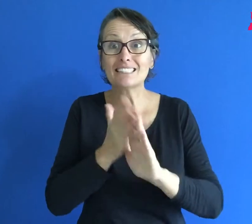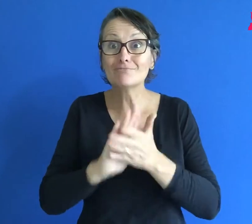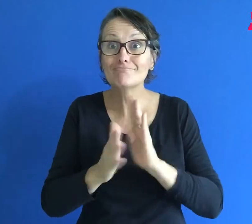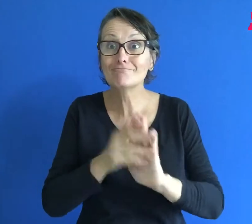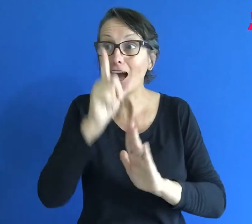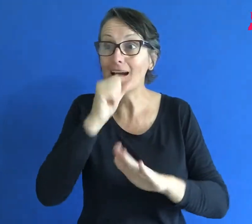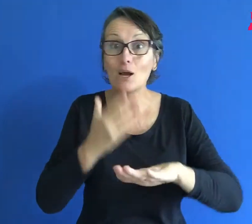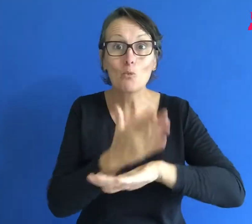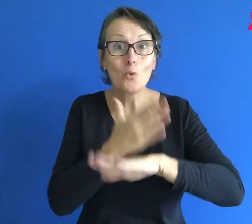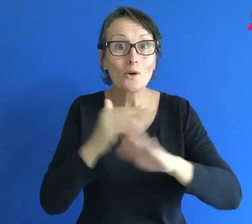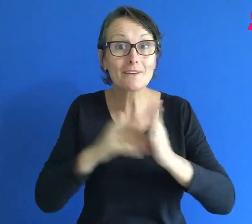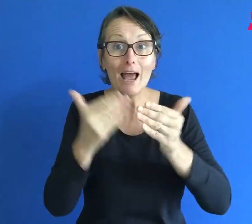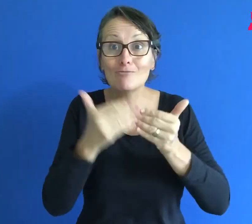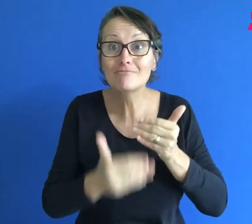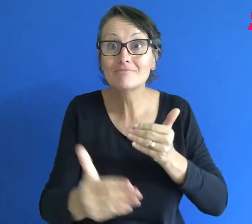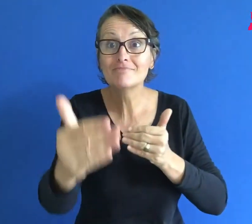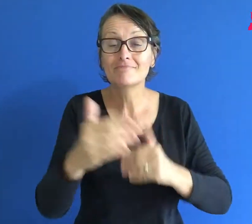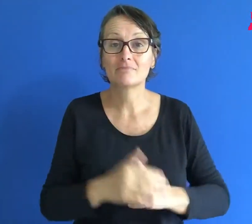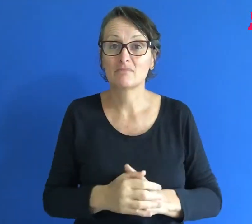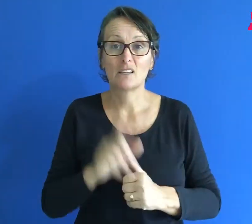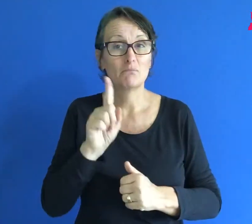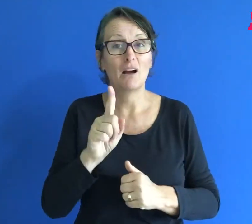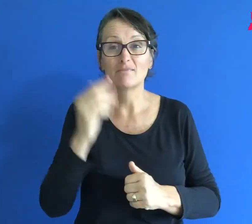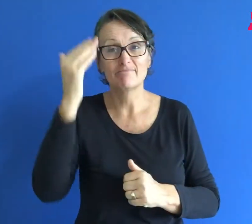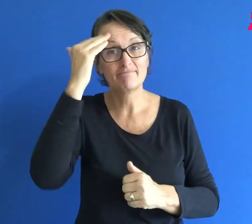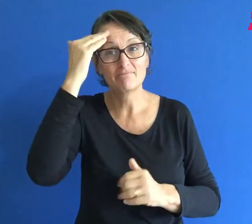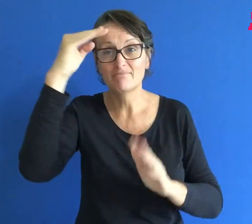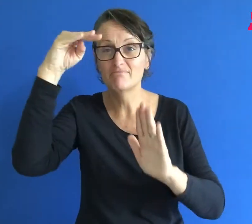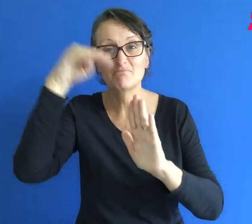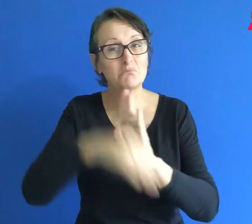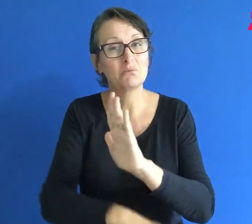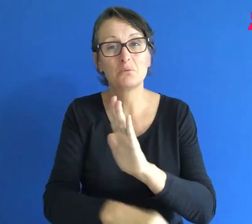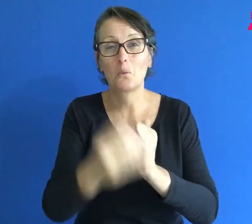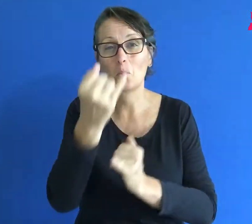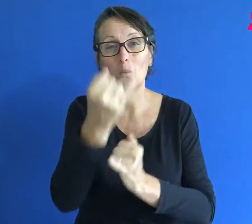now. Was it? No. Gosh, no.